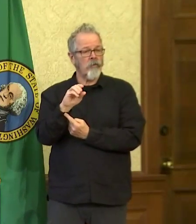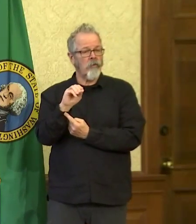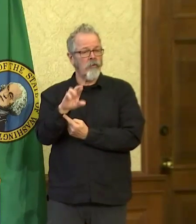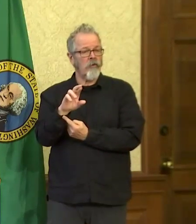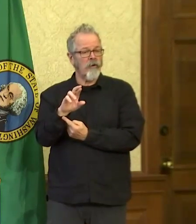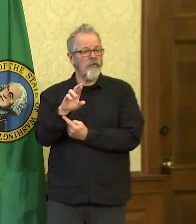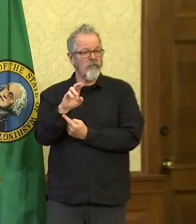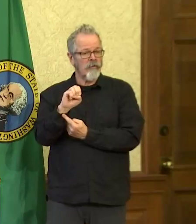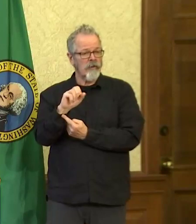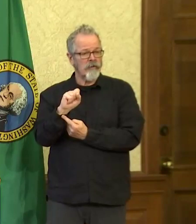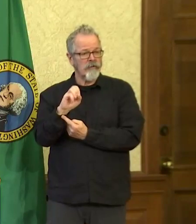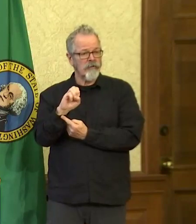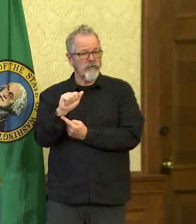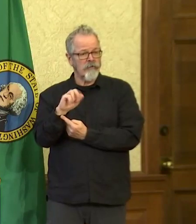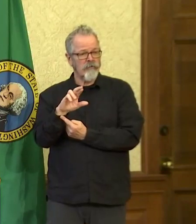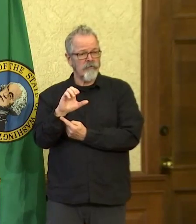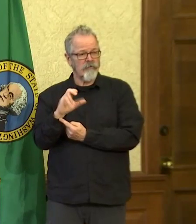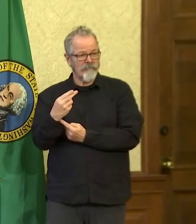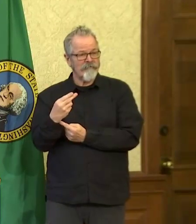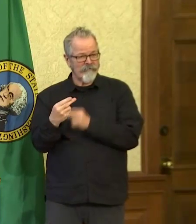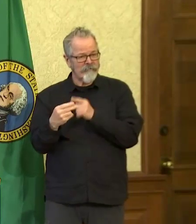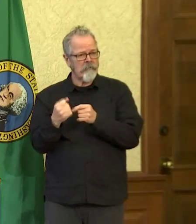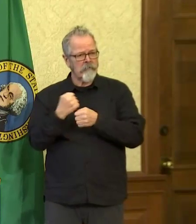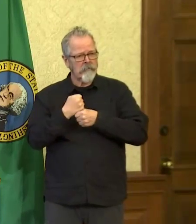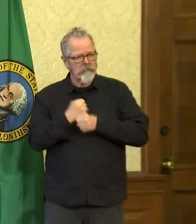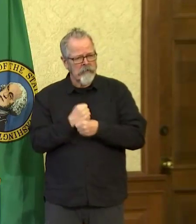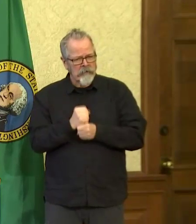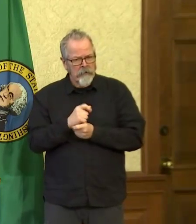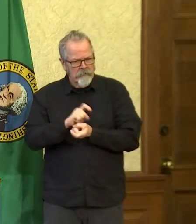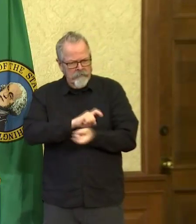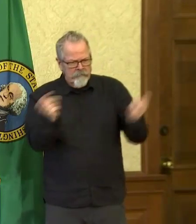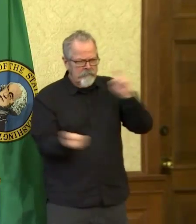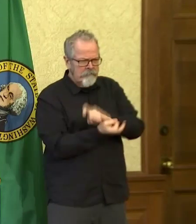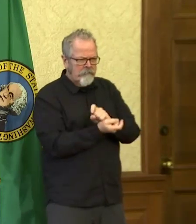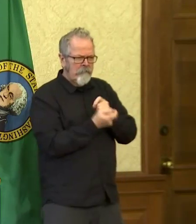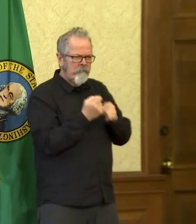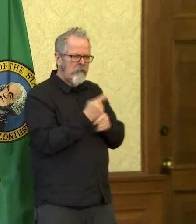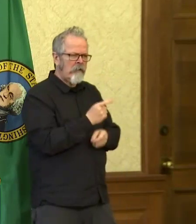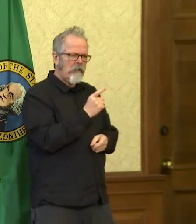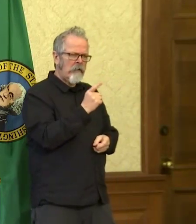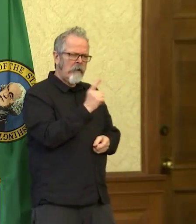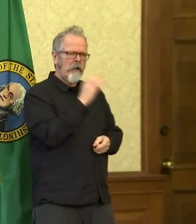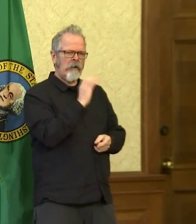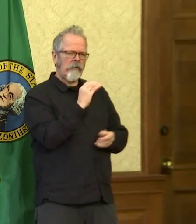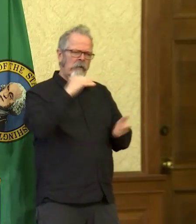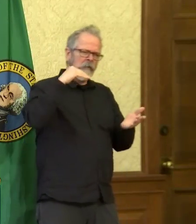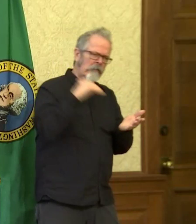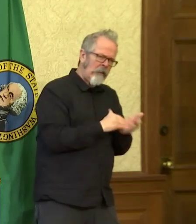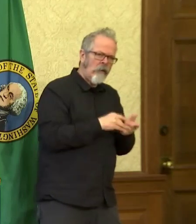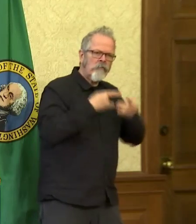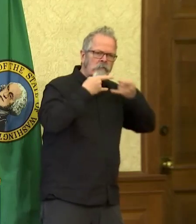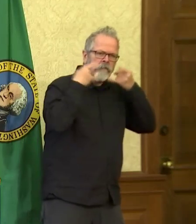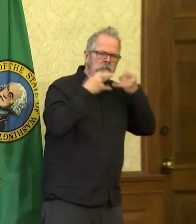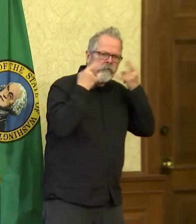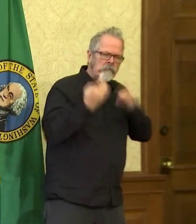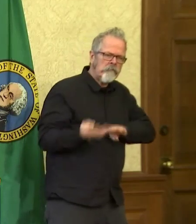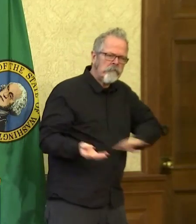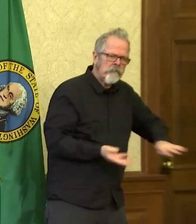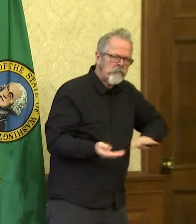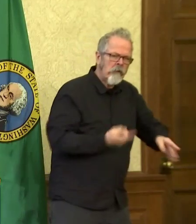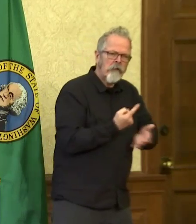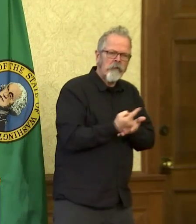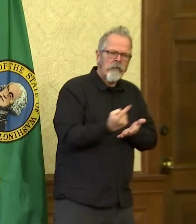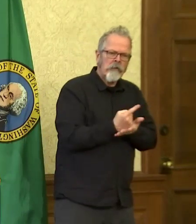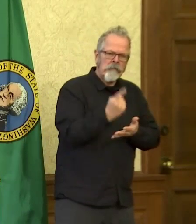making surgical gowns. We found some folks to do 3D printing, I think, for visors. So we're doing all we can